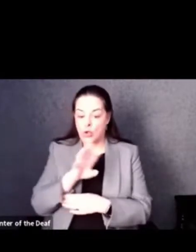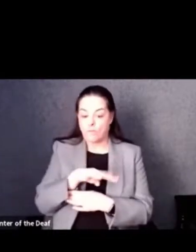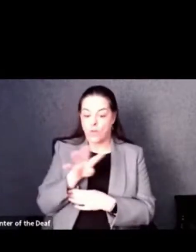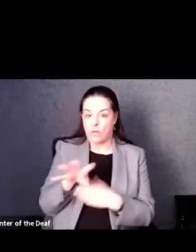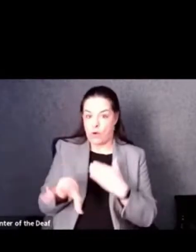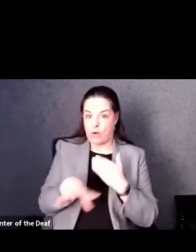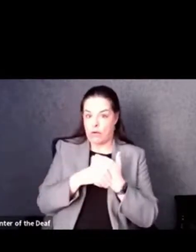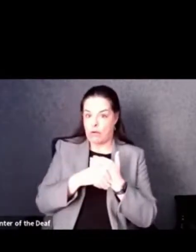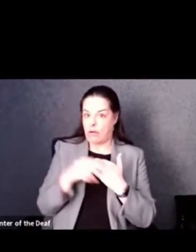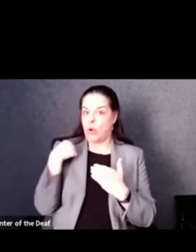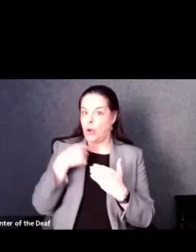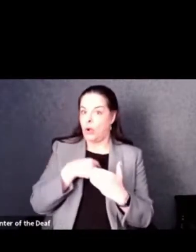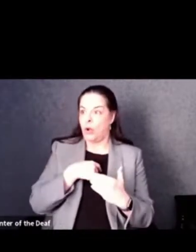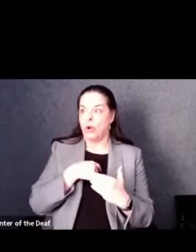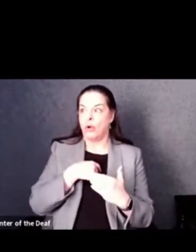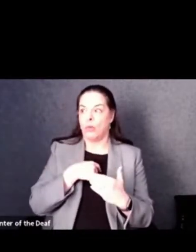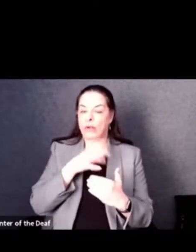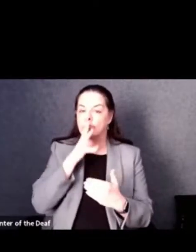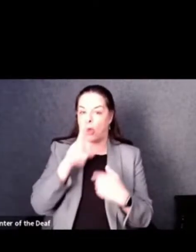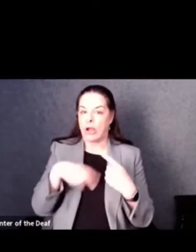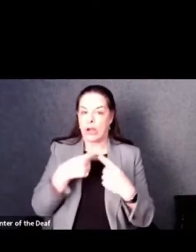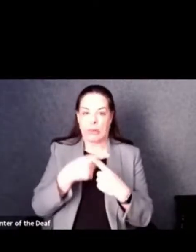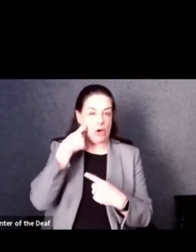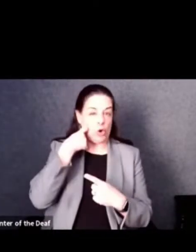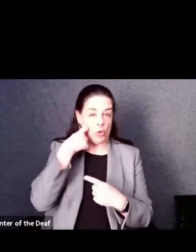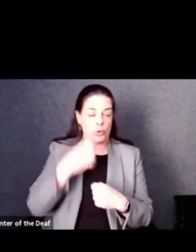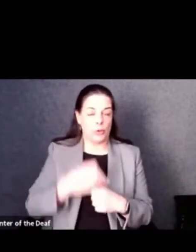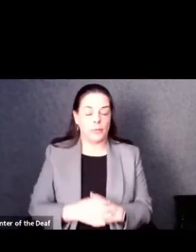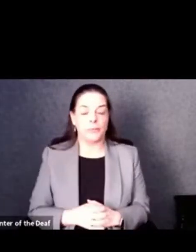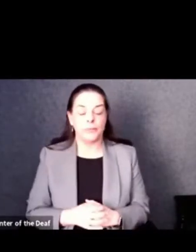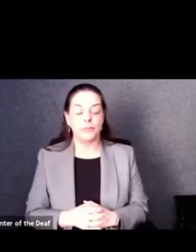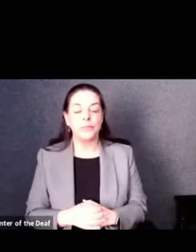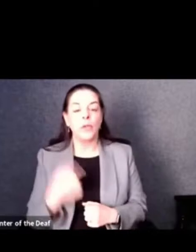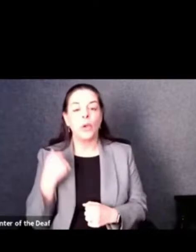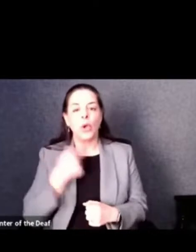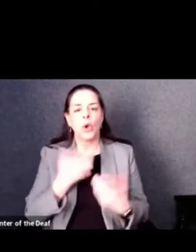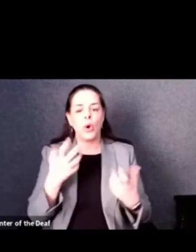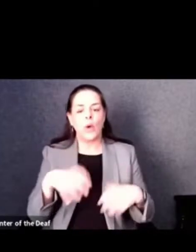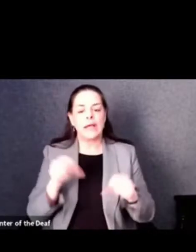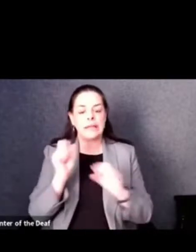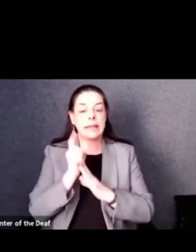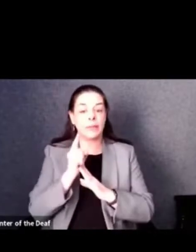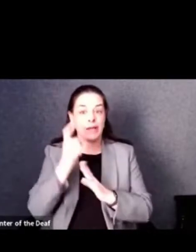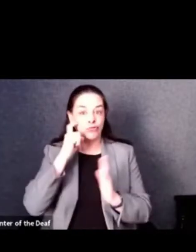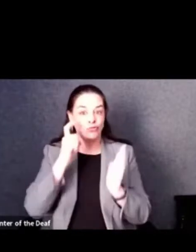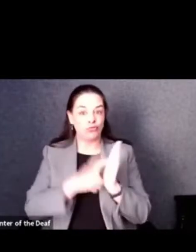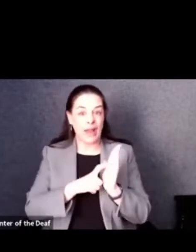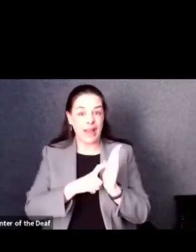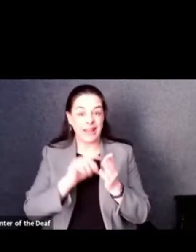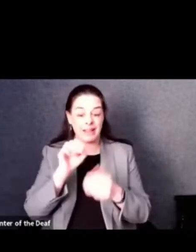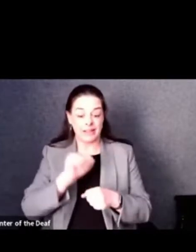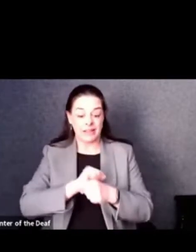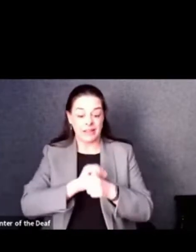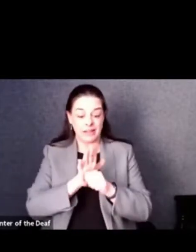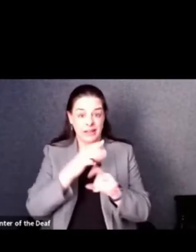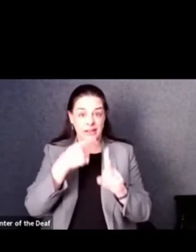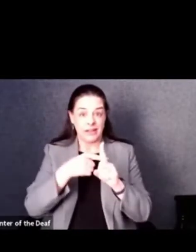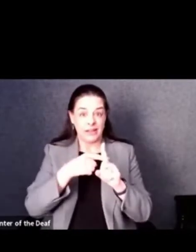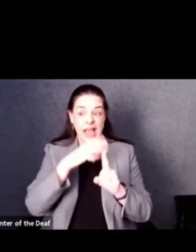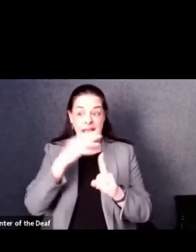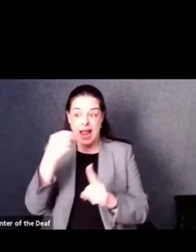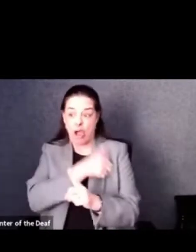additional deaths that we previously spoke about. We want to take a minute to recognize the decline of active cases and